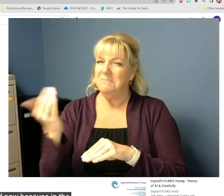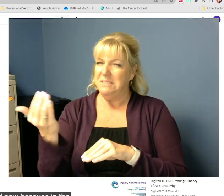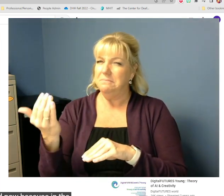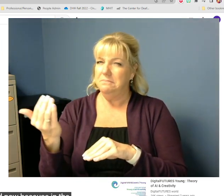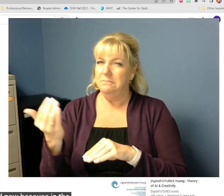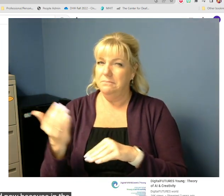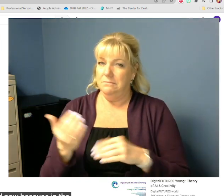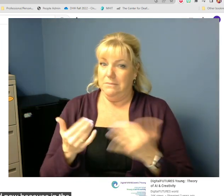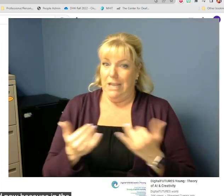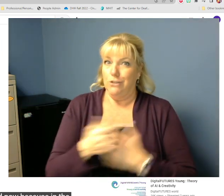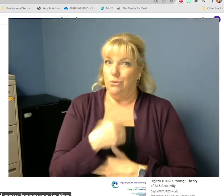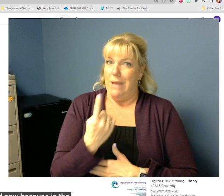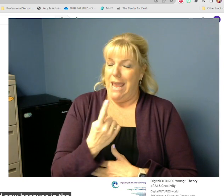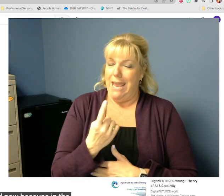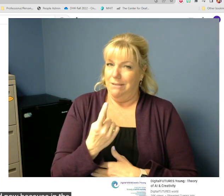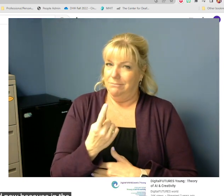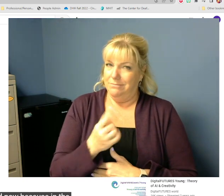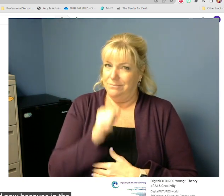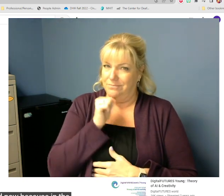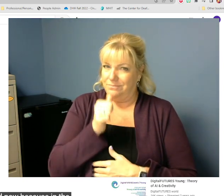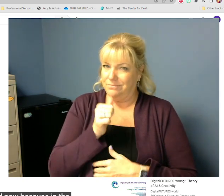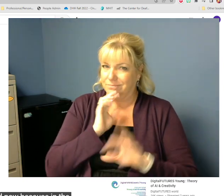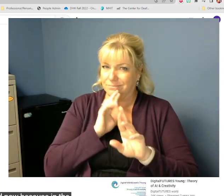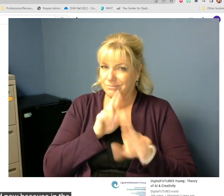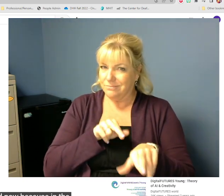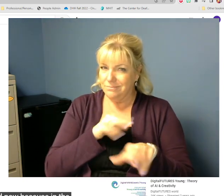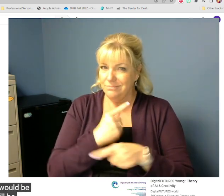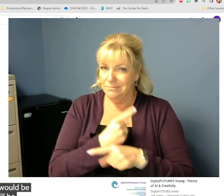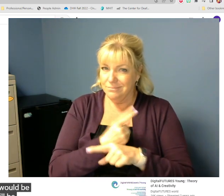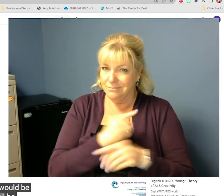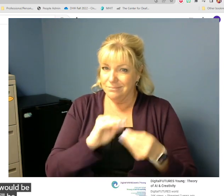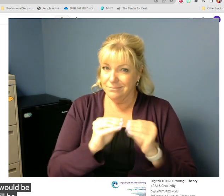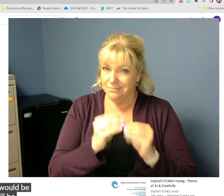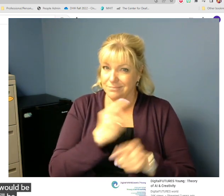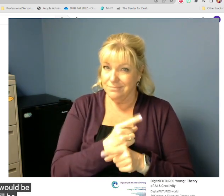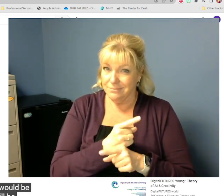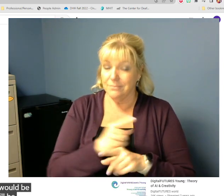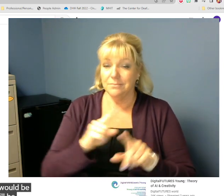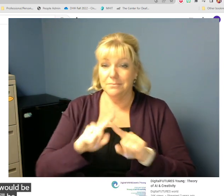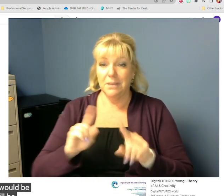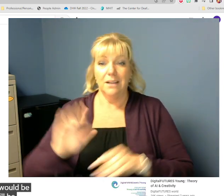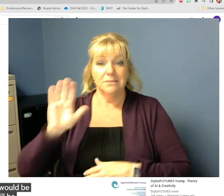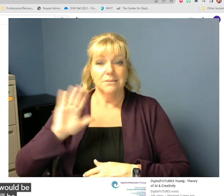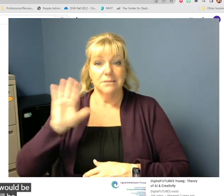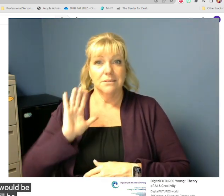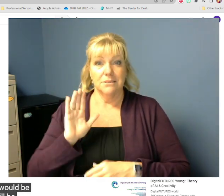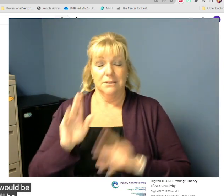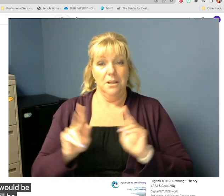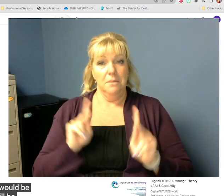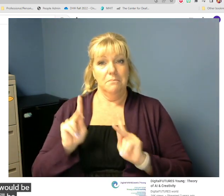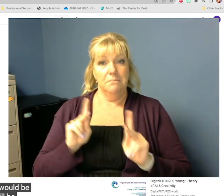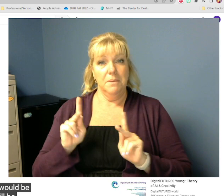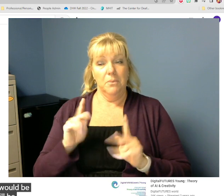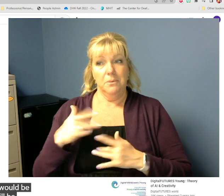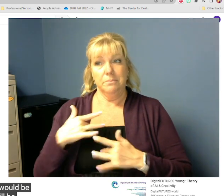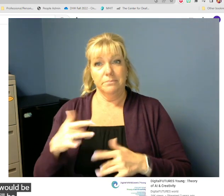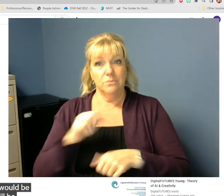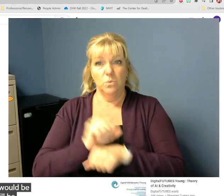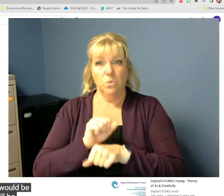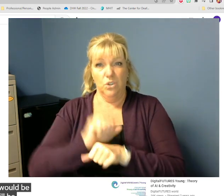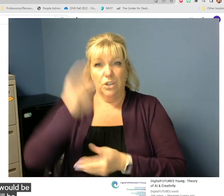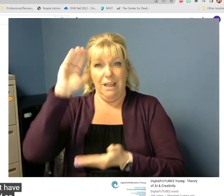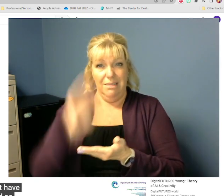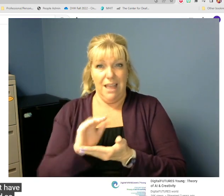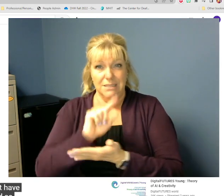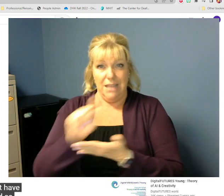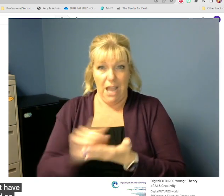unreported now. Because in the Depression, what would happen is people would be working less hours, but